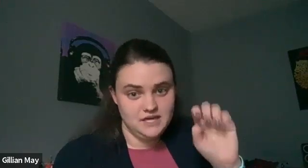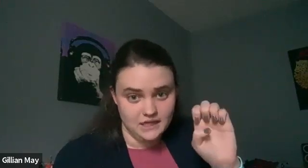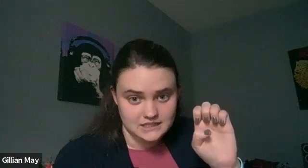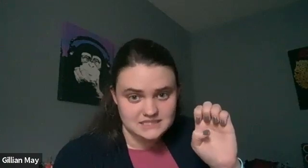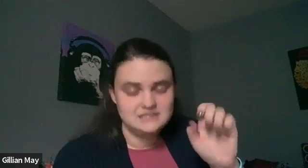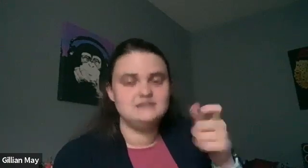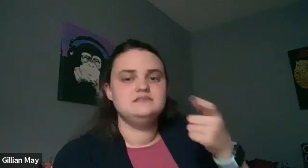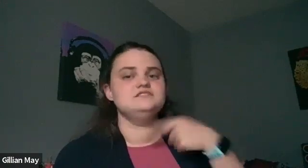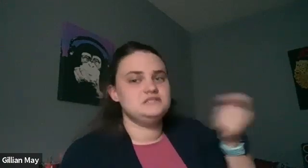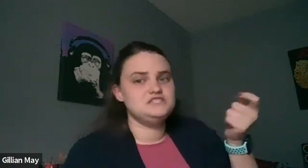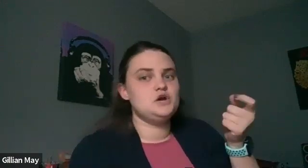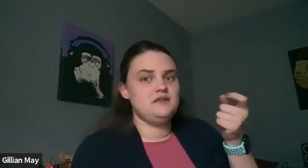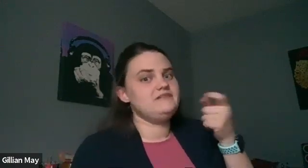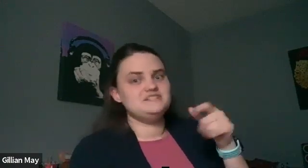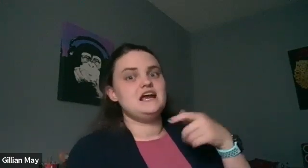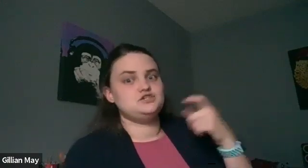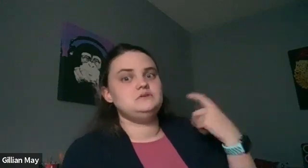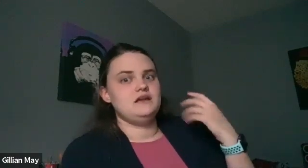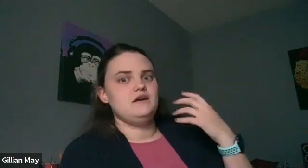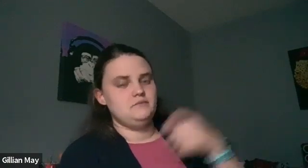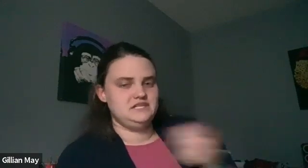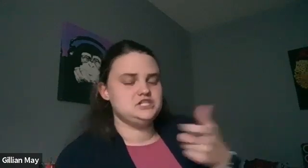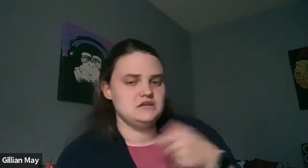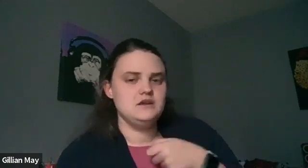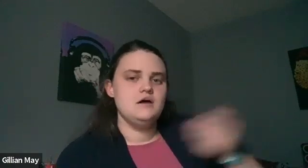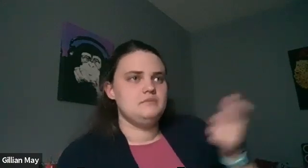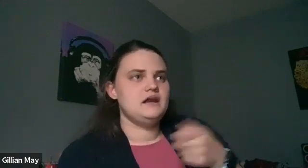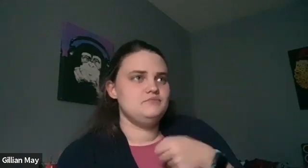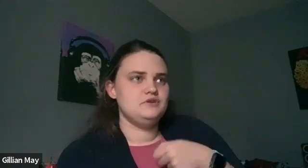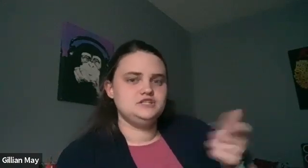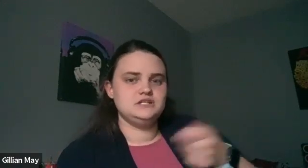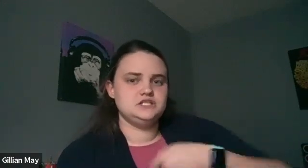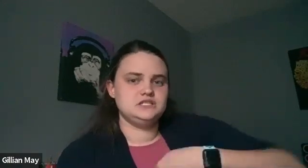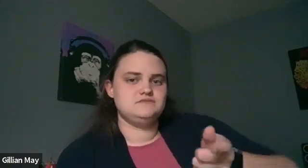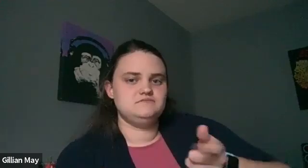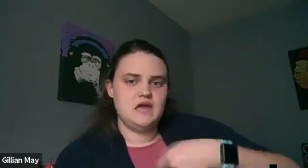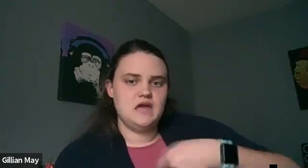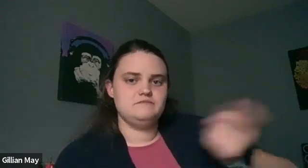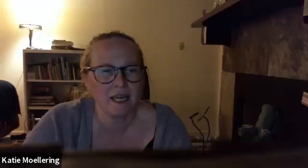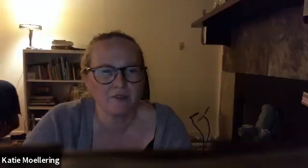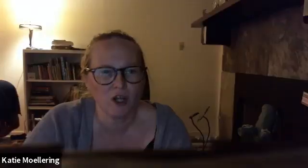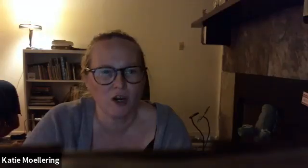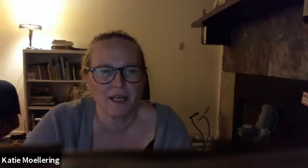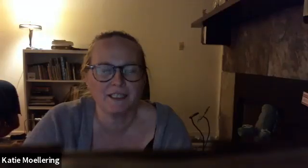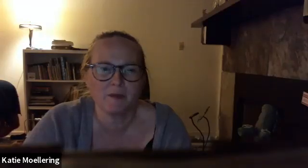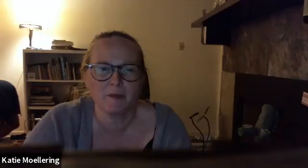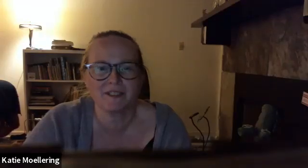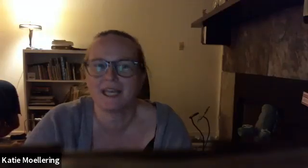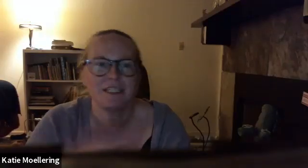ultimate. So it's showing like there's an actual like competition, but I'm pretty sure it's just. What's the sign for dog? I need to be able to say not